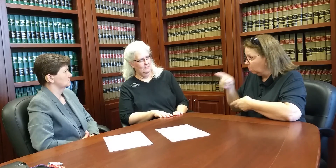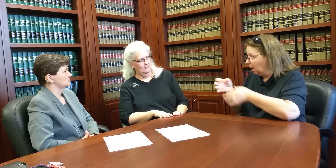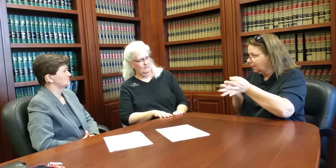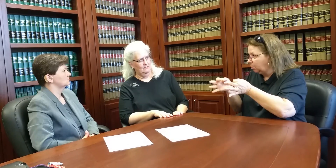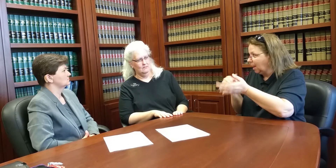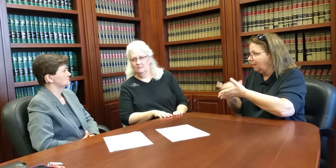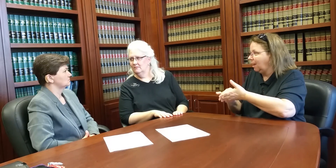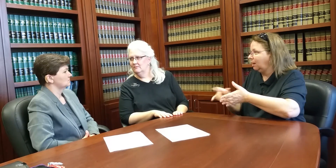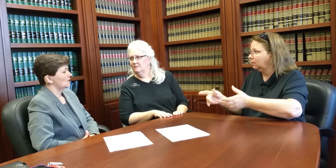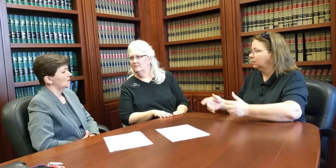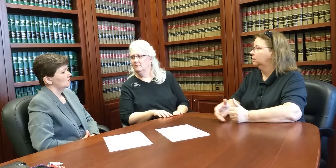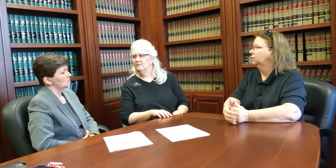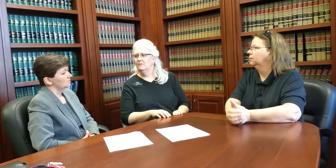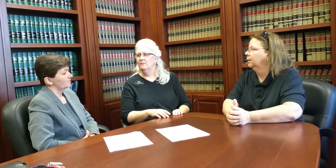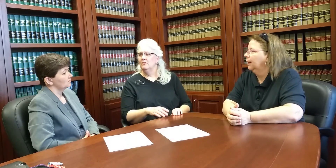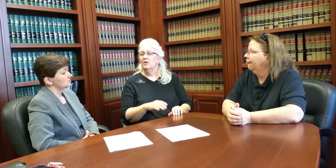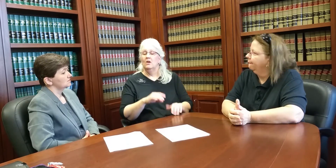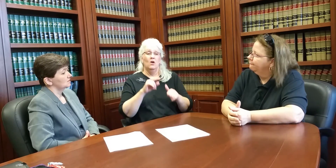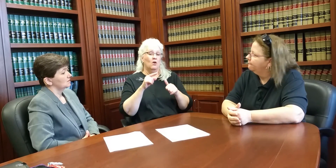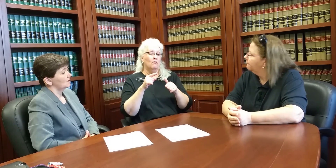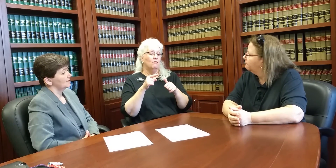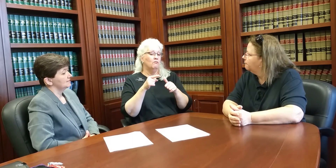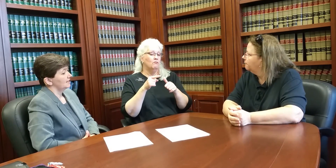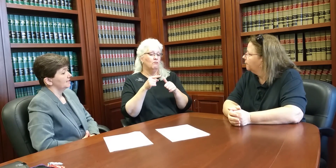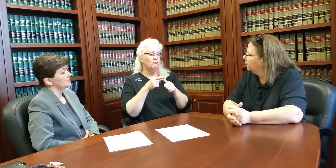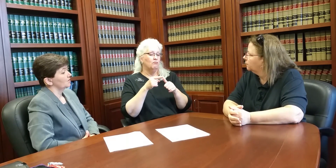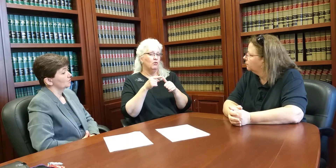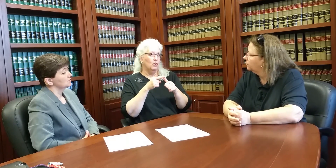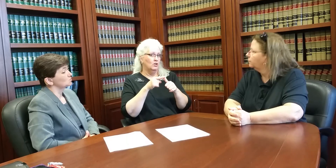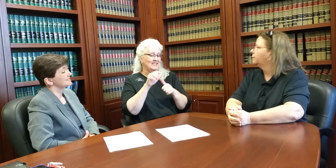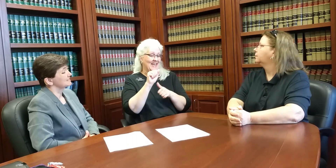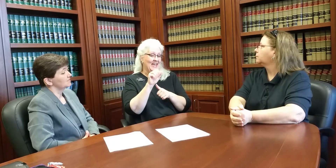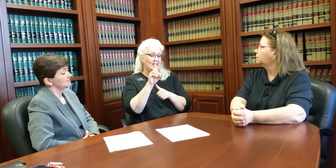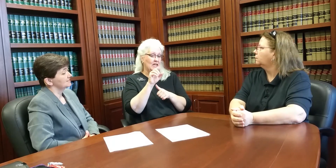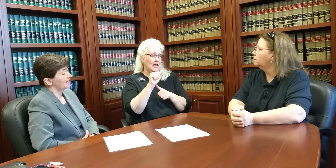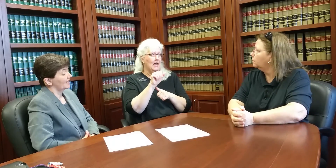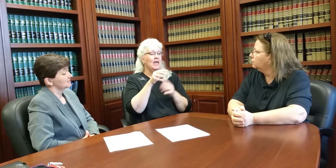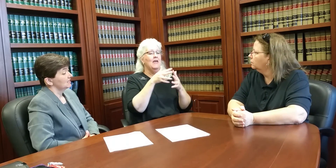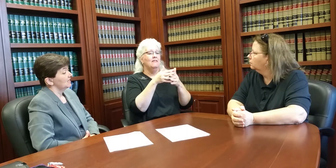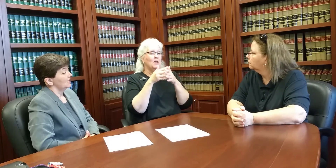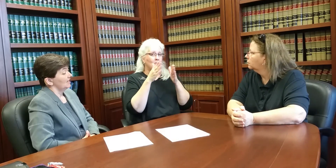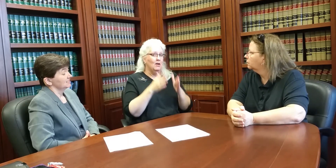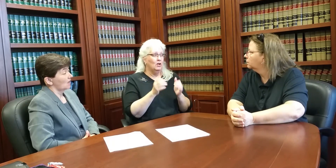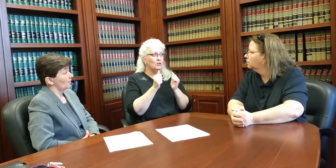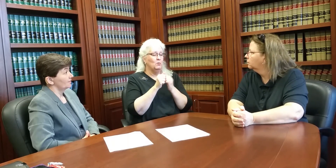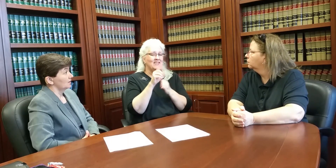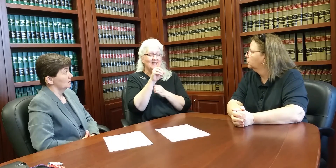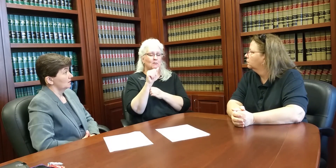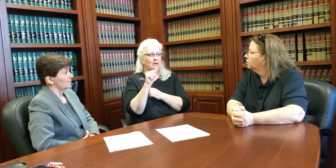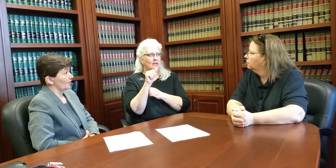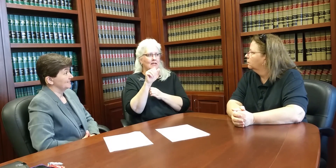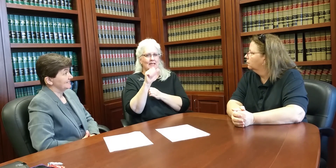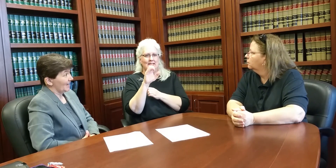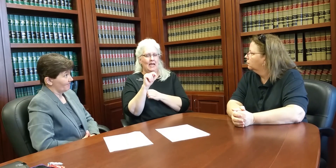ADI. Well, first, the ADA, the Americans with Disabilities Act, it's not the American Deaf